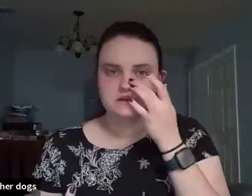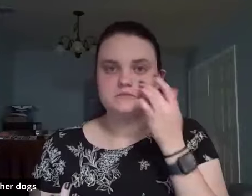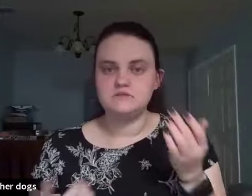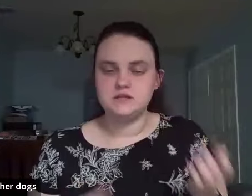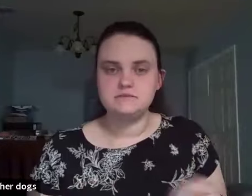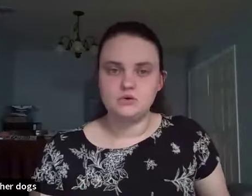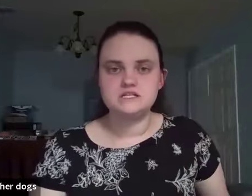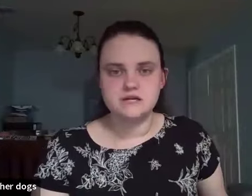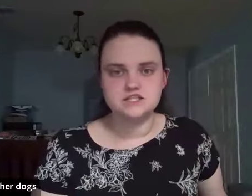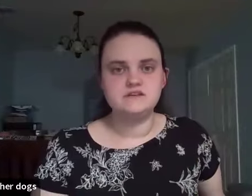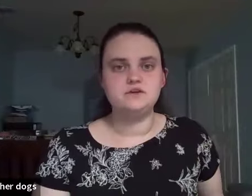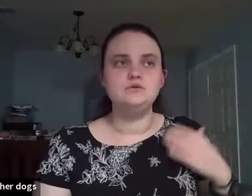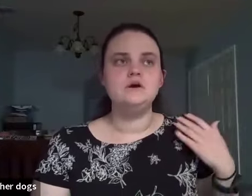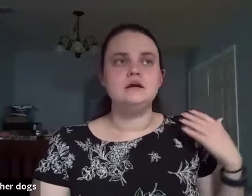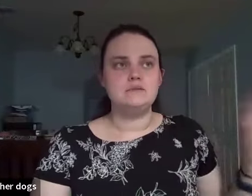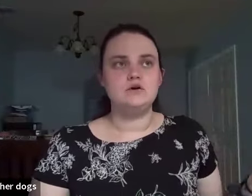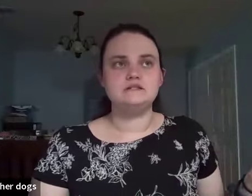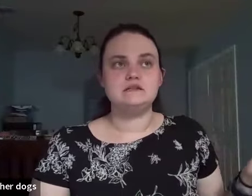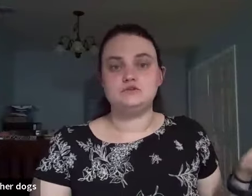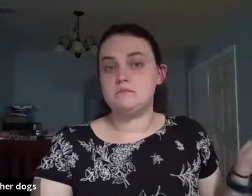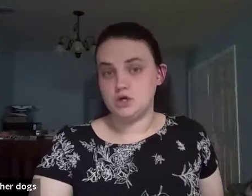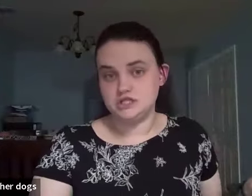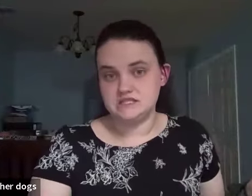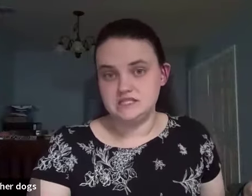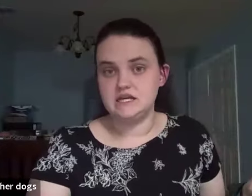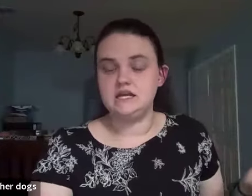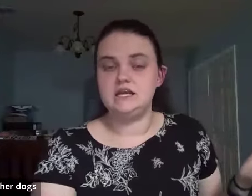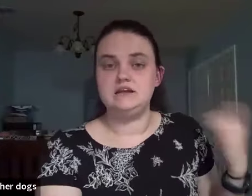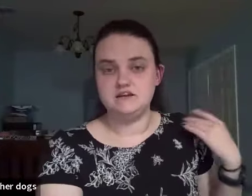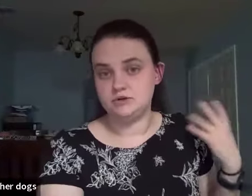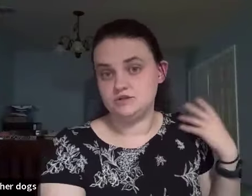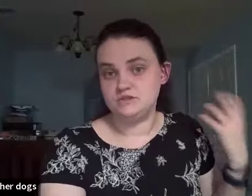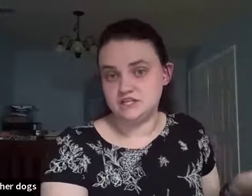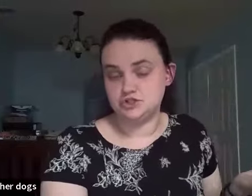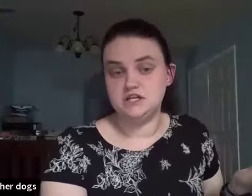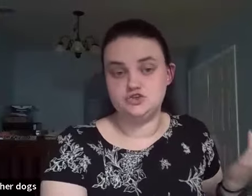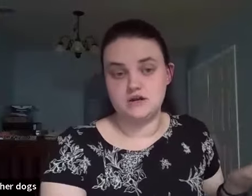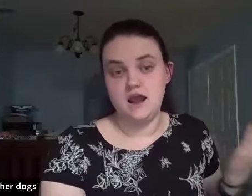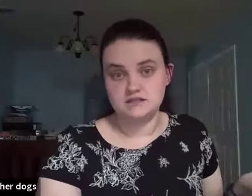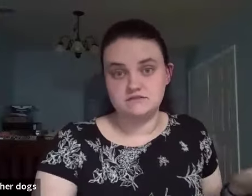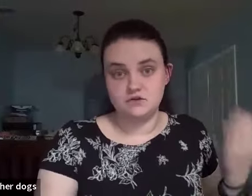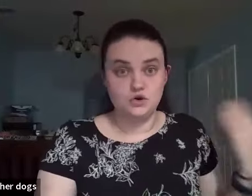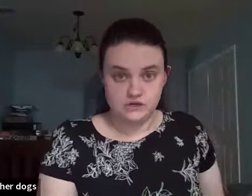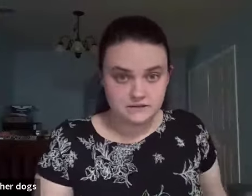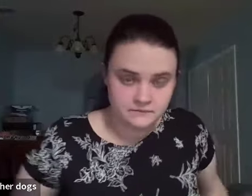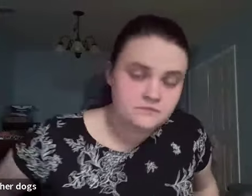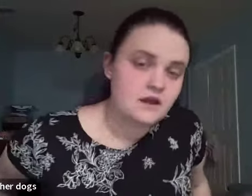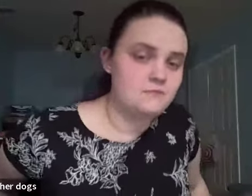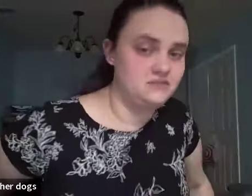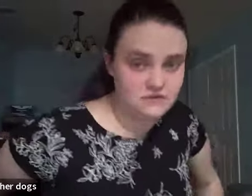could be really important, especially if you came across and there was an emergency and a deaf person was injured and you're trying to ask if they're hurting. I do